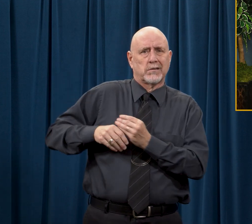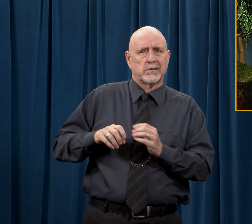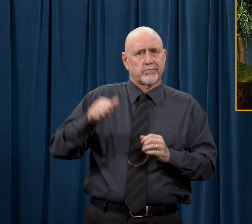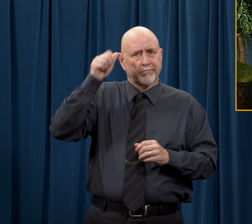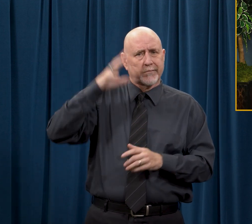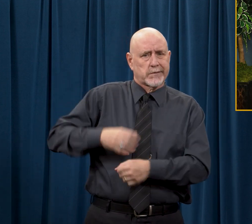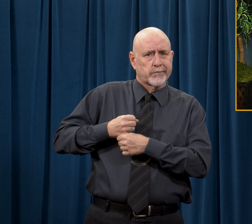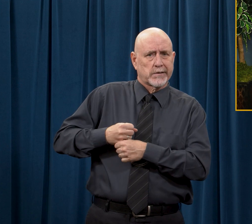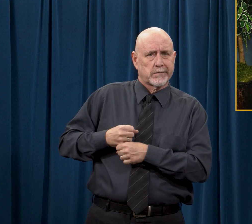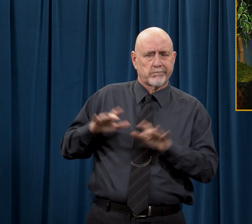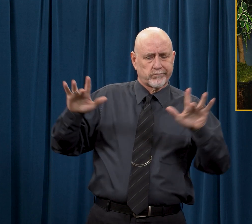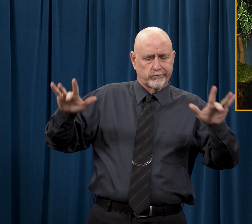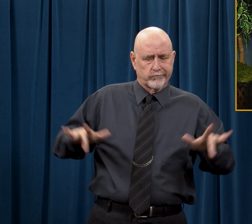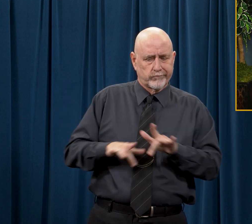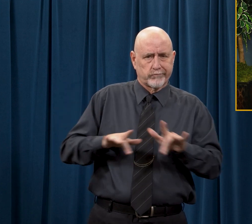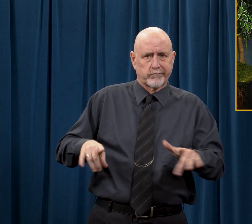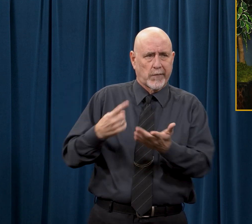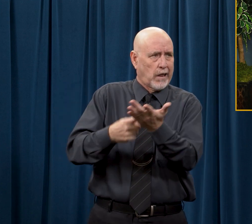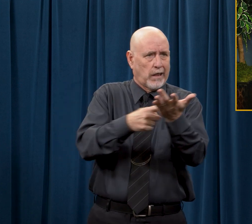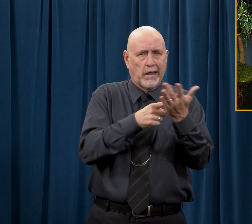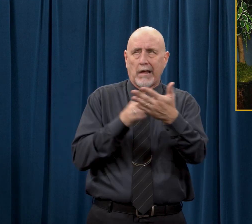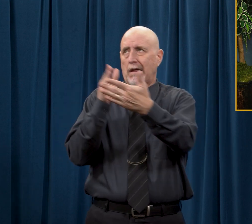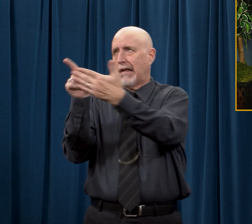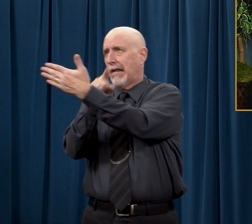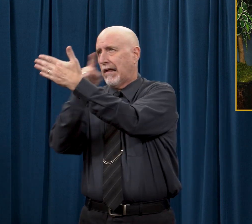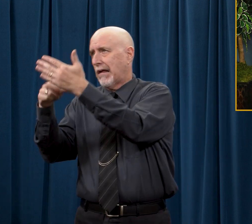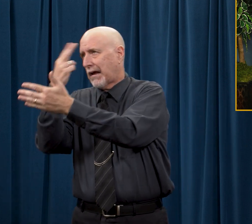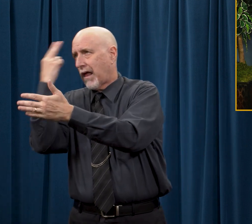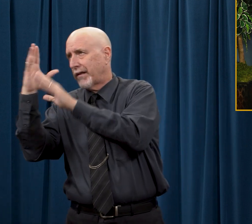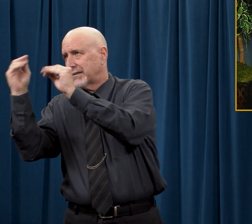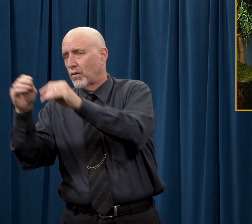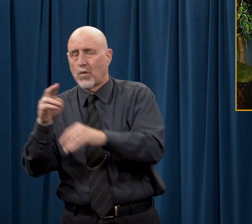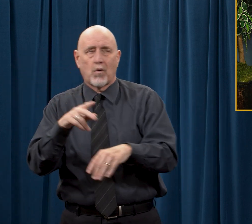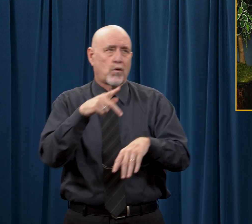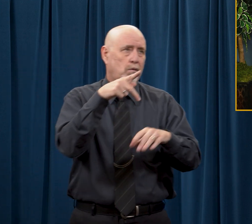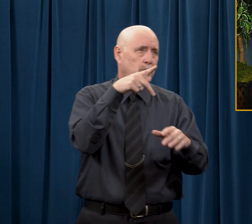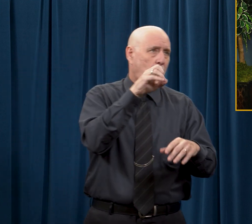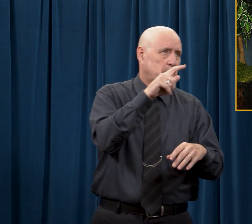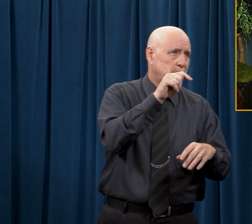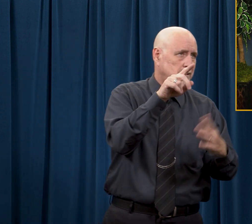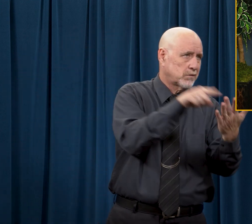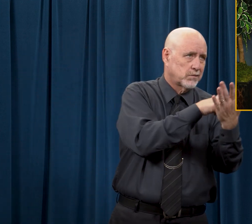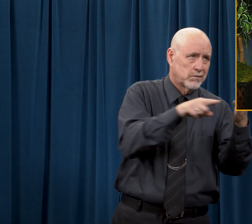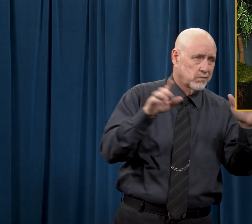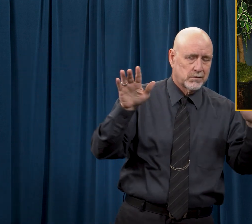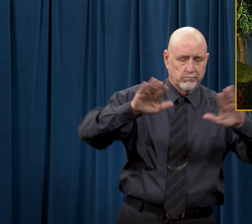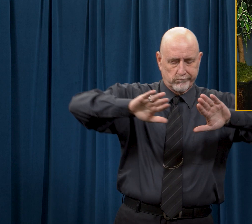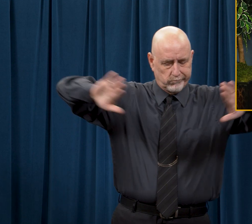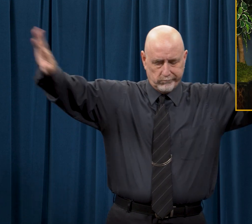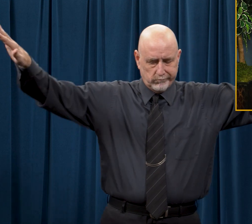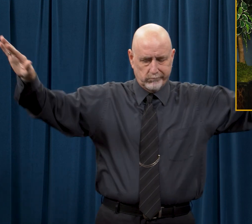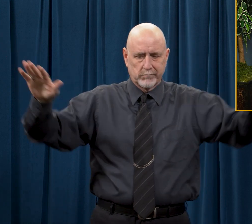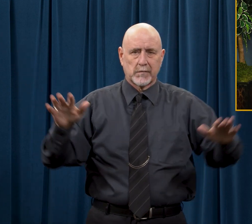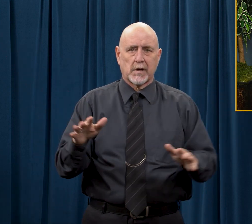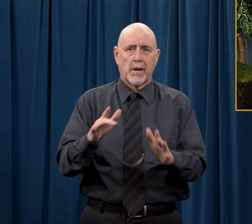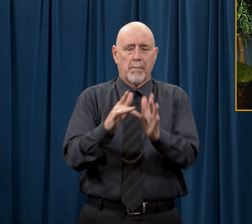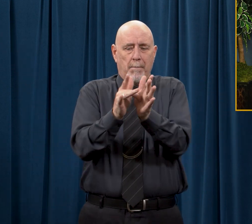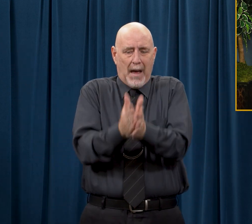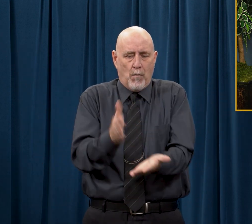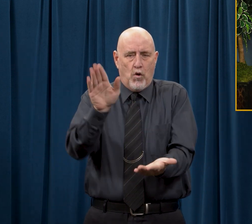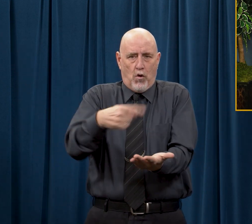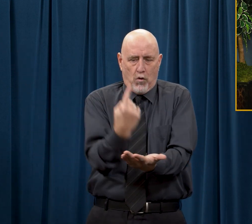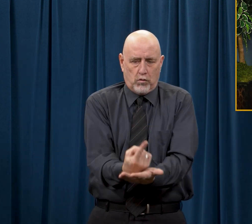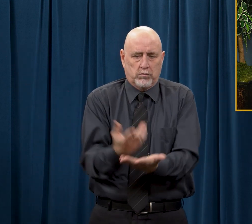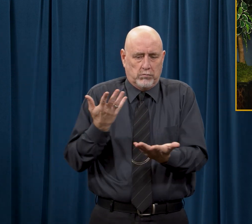going to have anything that was going to argue against Catholic doctrine or Protestant doctrine. It was just going to be